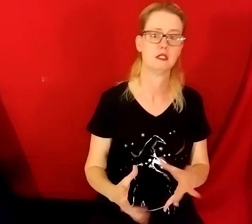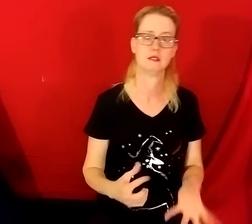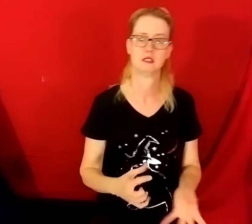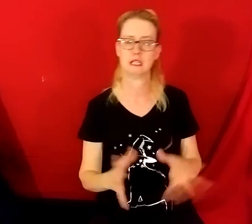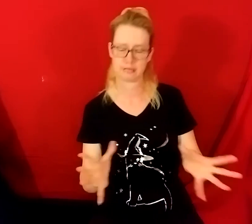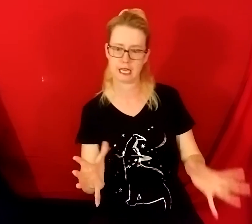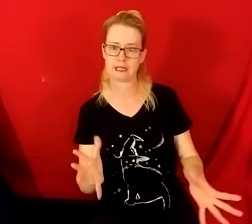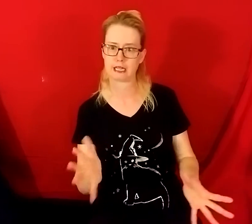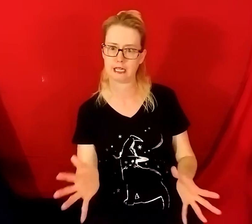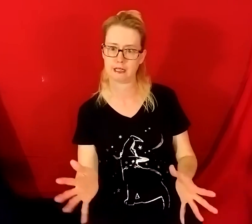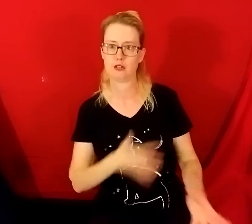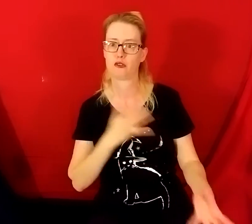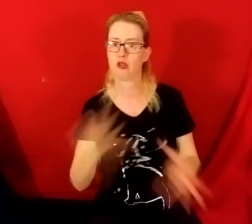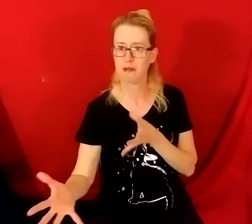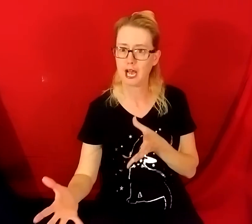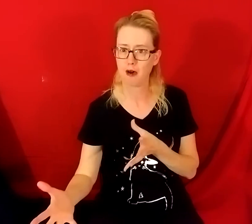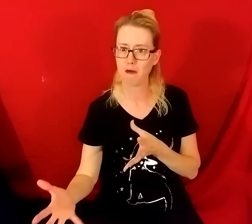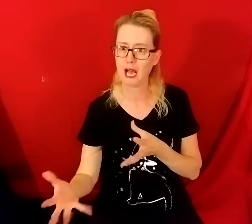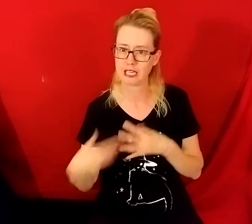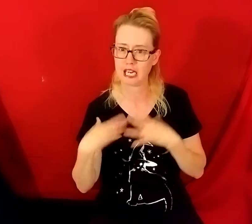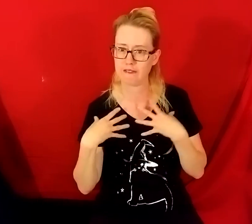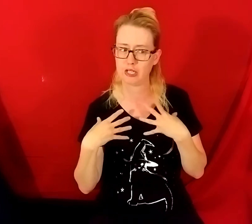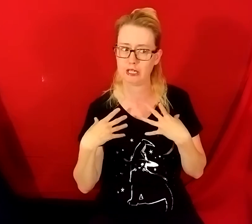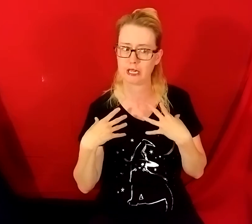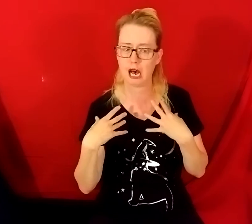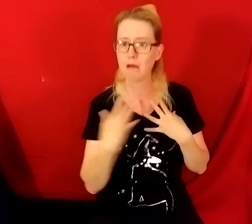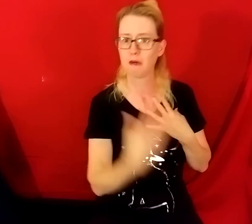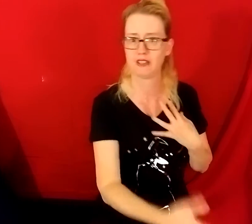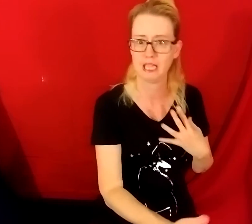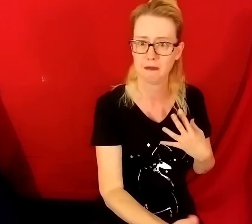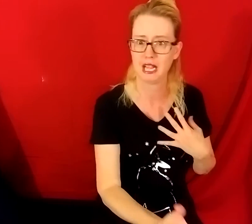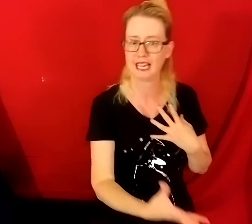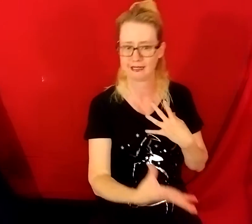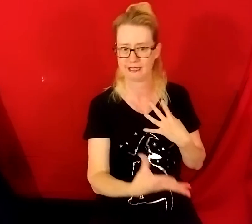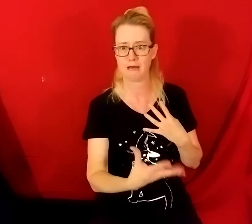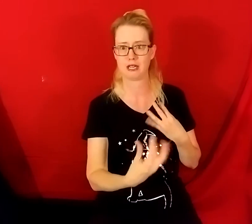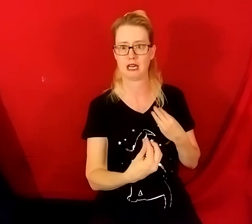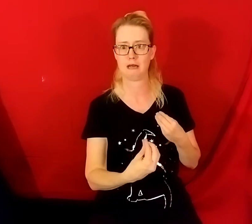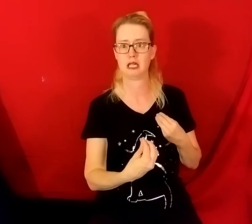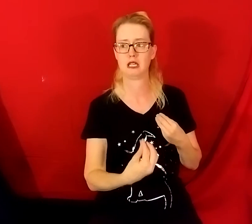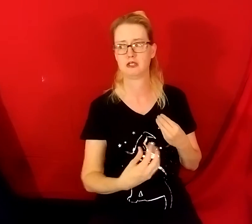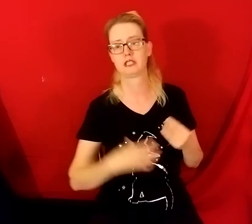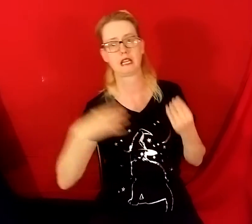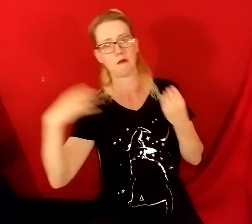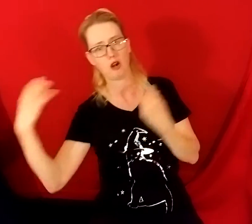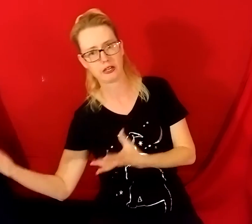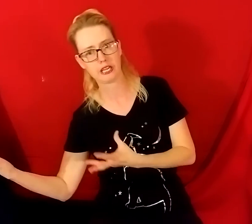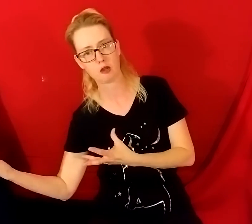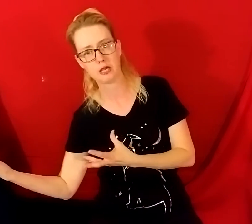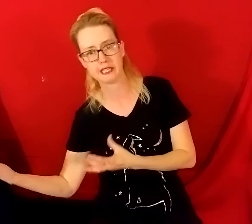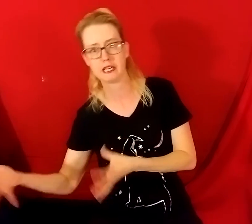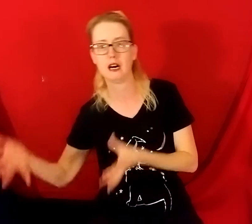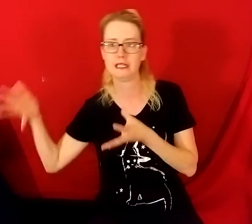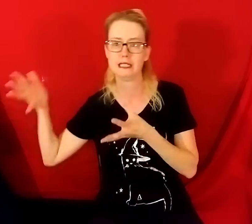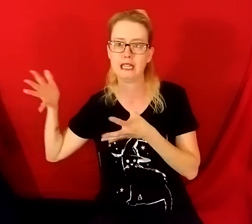You know, that kind of thing. So now, I kind of feel like I'm with him at the same time, just like I'm watching Nick Lewand on his,